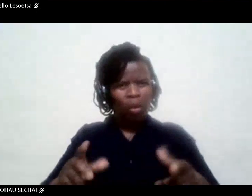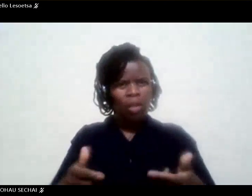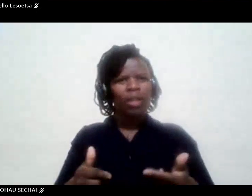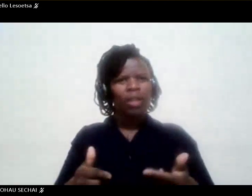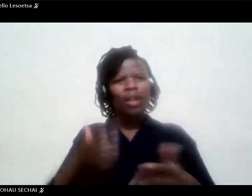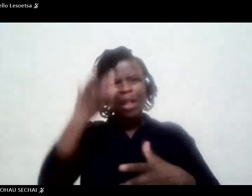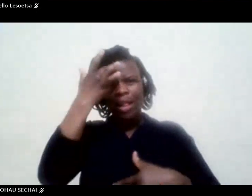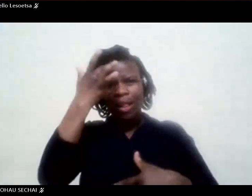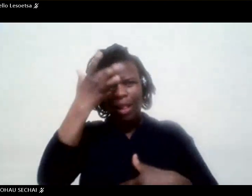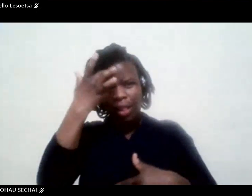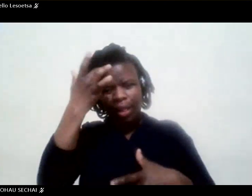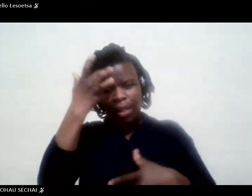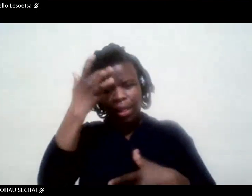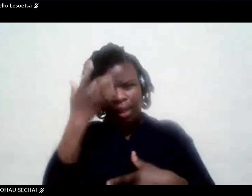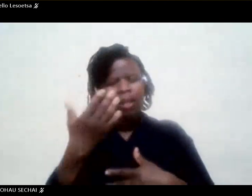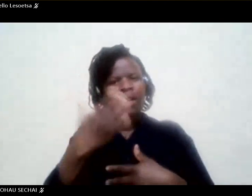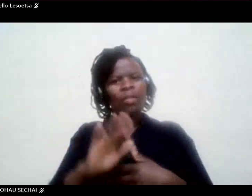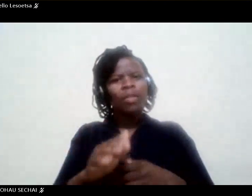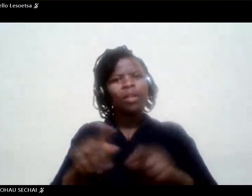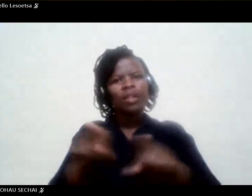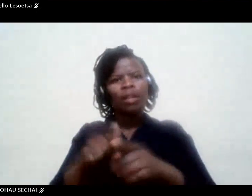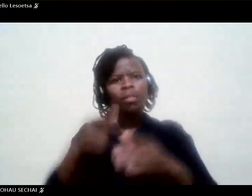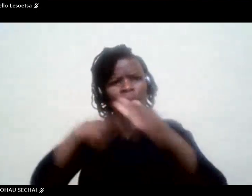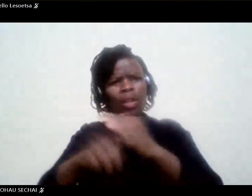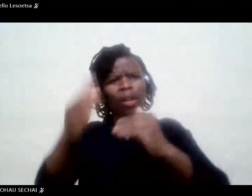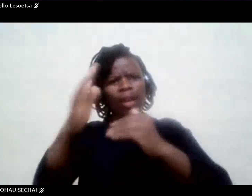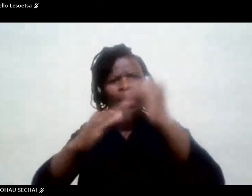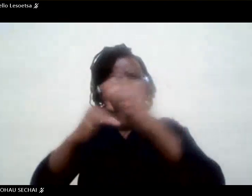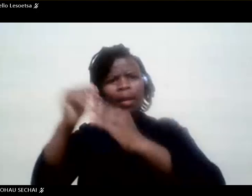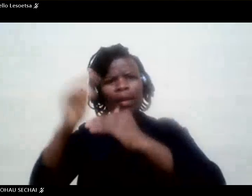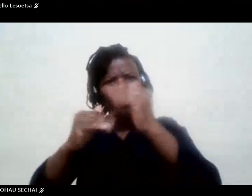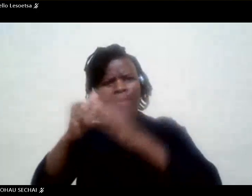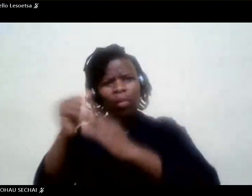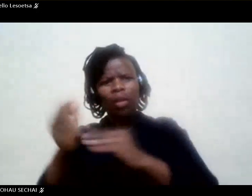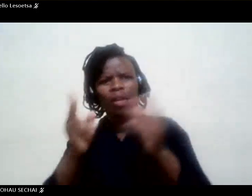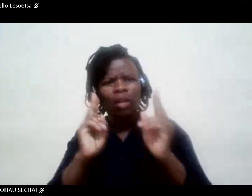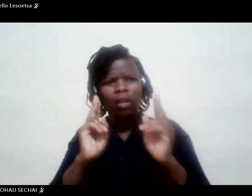get into a building. We just spoke about people with guide dogs being denied,